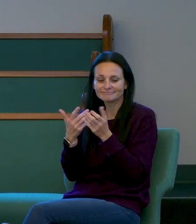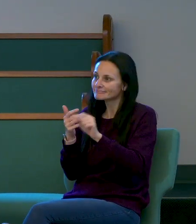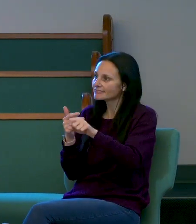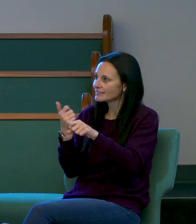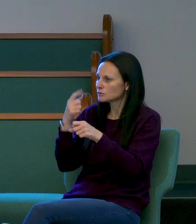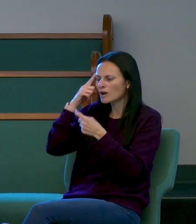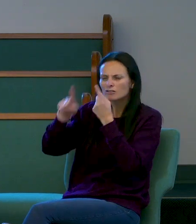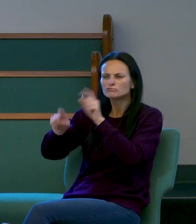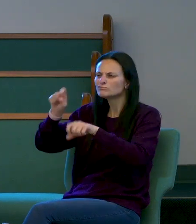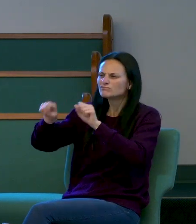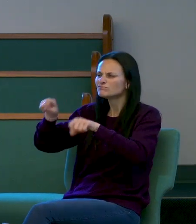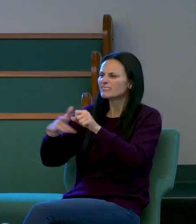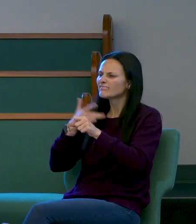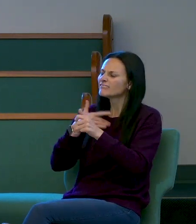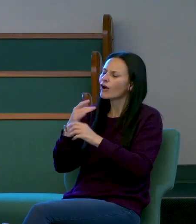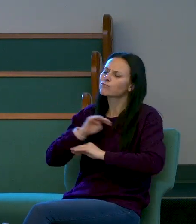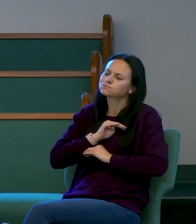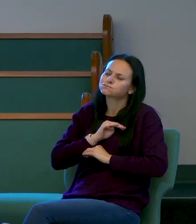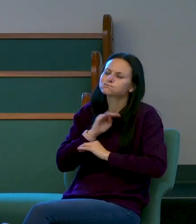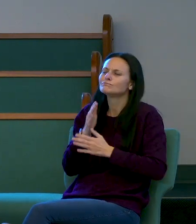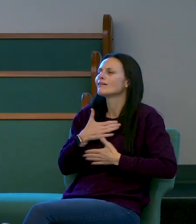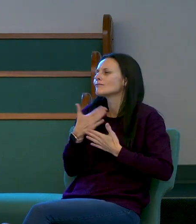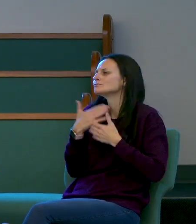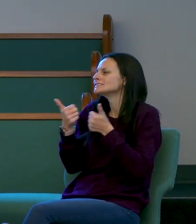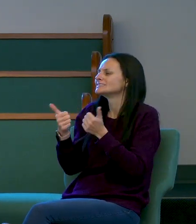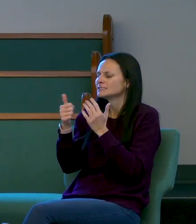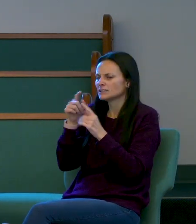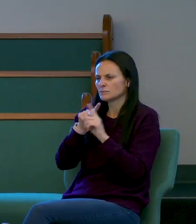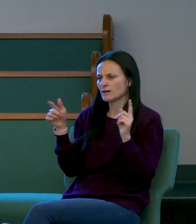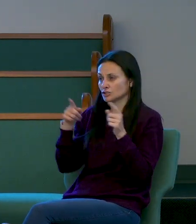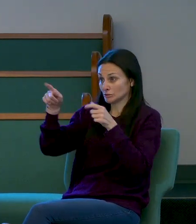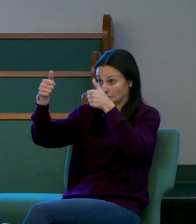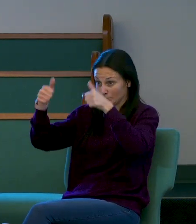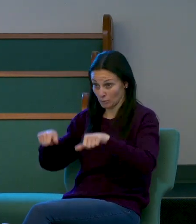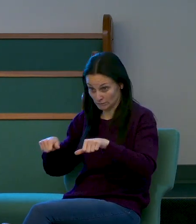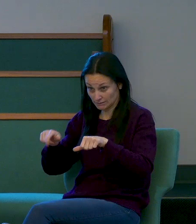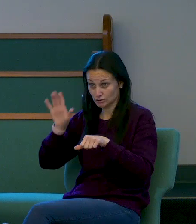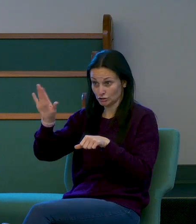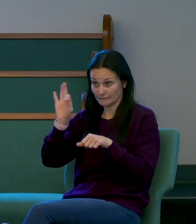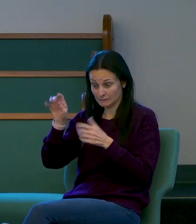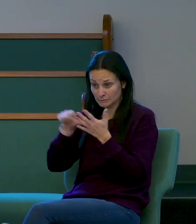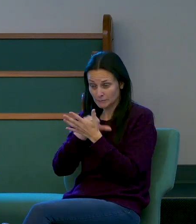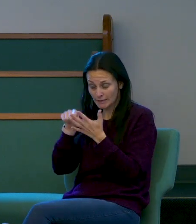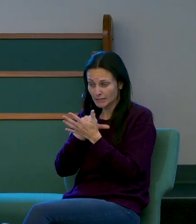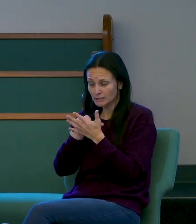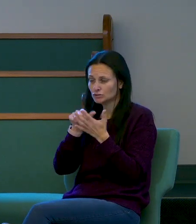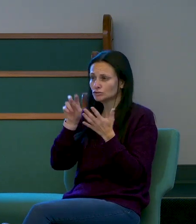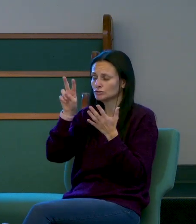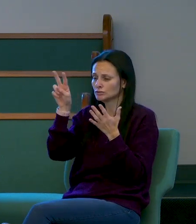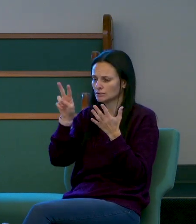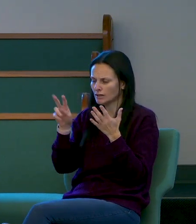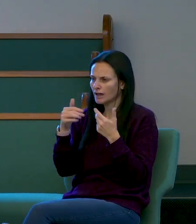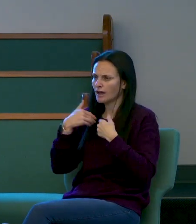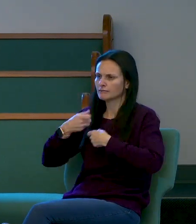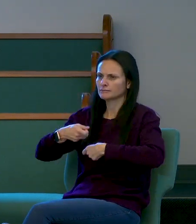everybody would agree with that and feel comforted and happy. But after posting it on her page, there